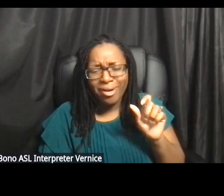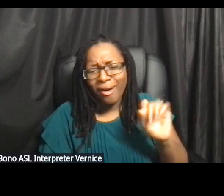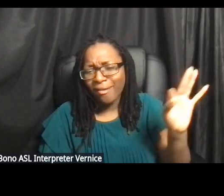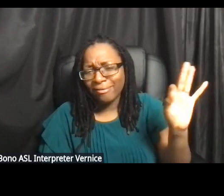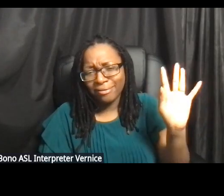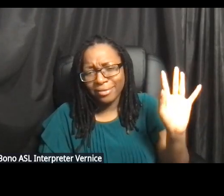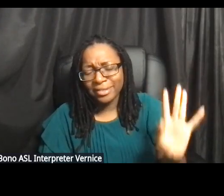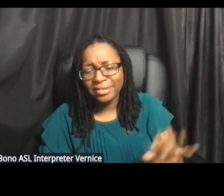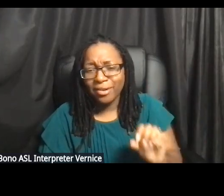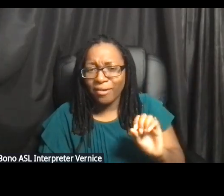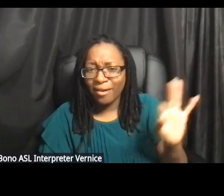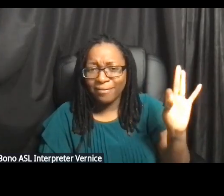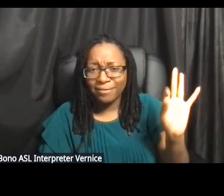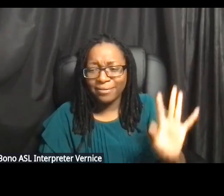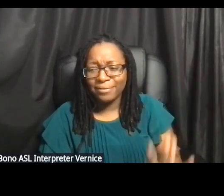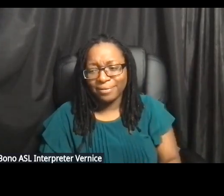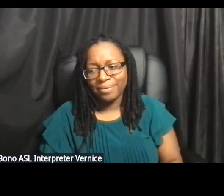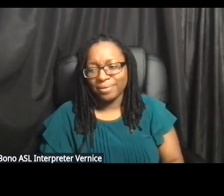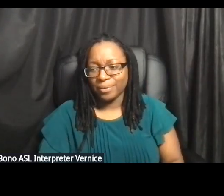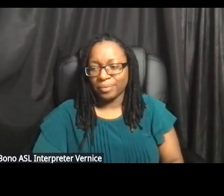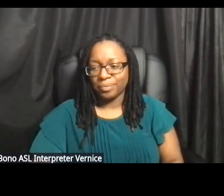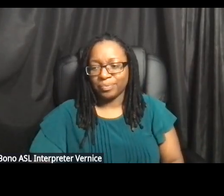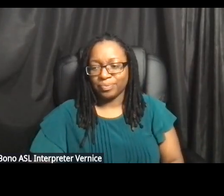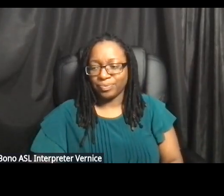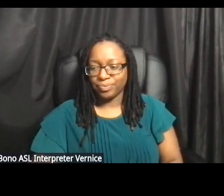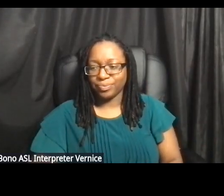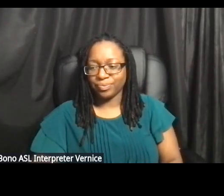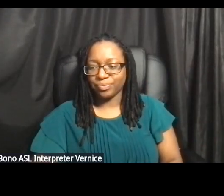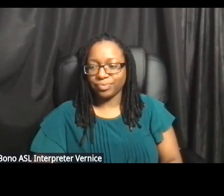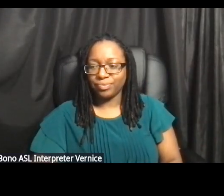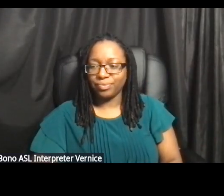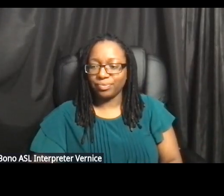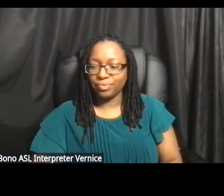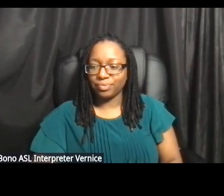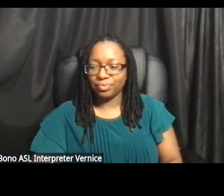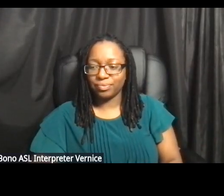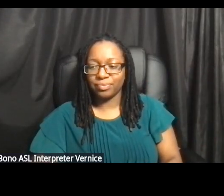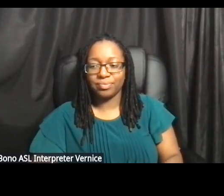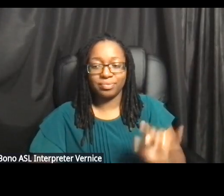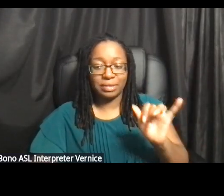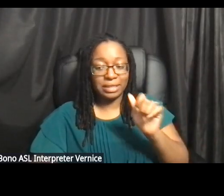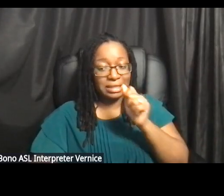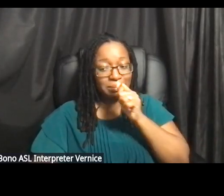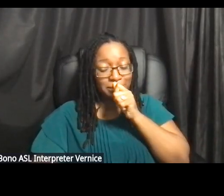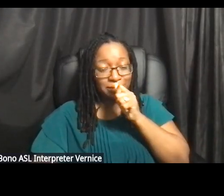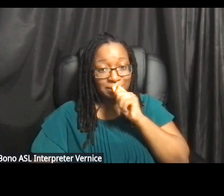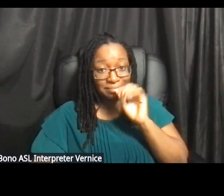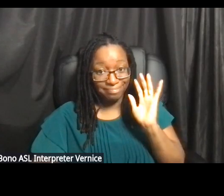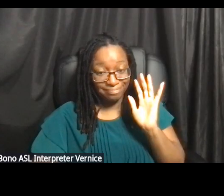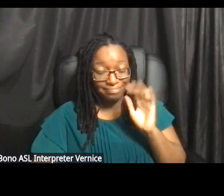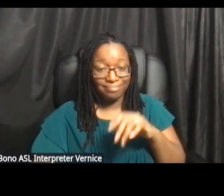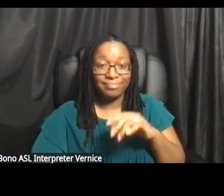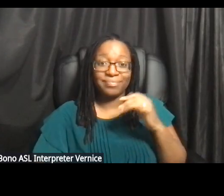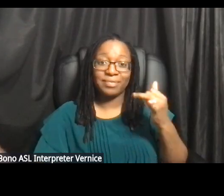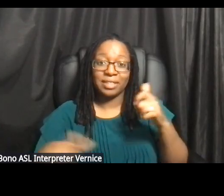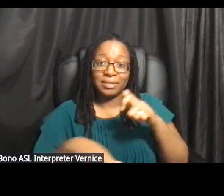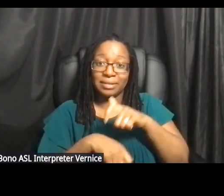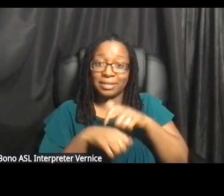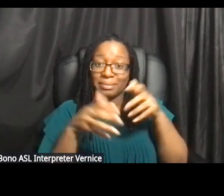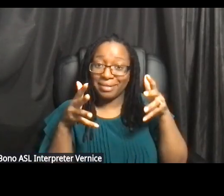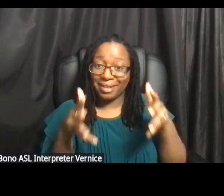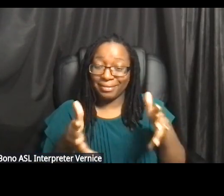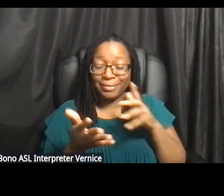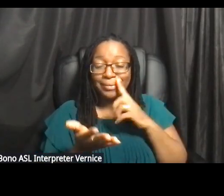off. Okay, so that was privacy. With our remaining time, we're going to talk